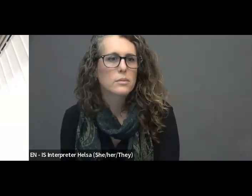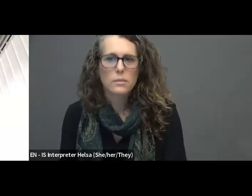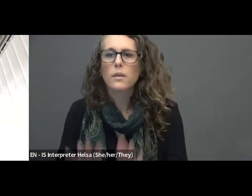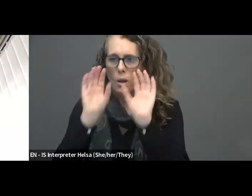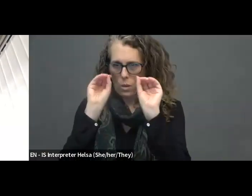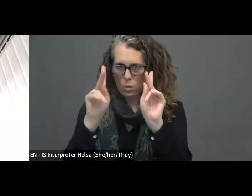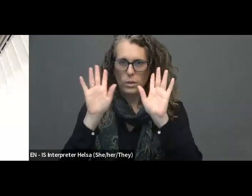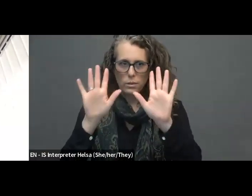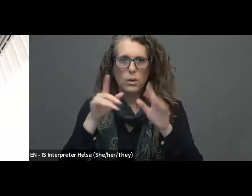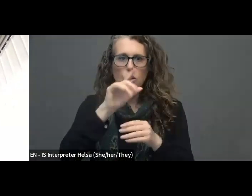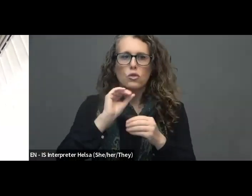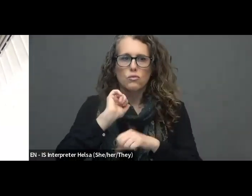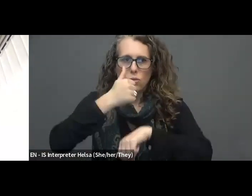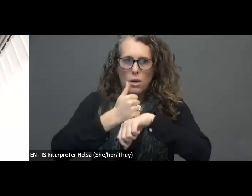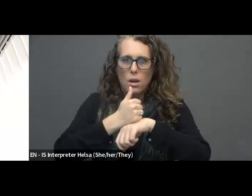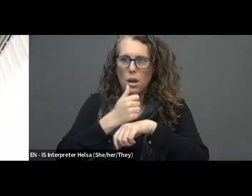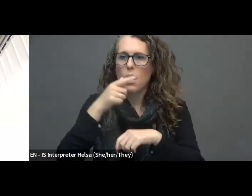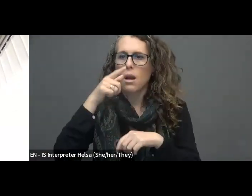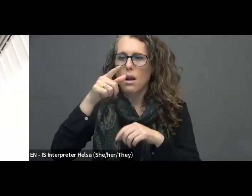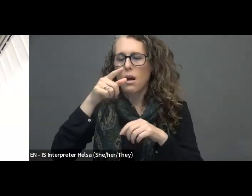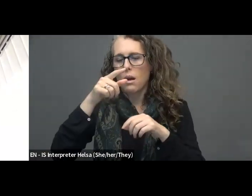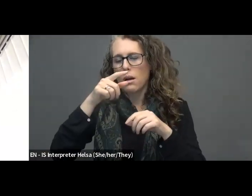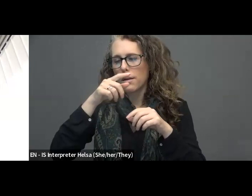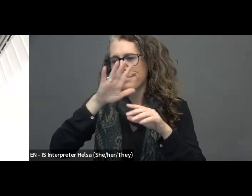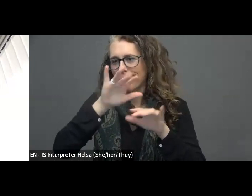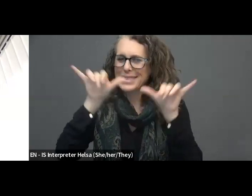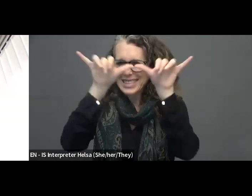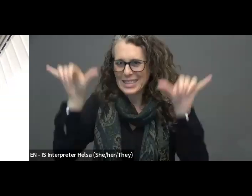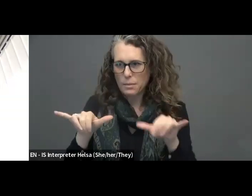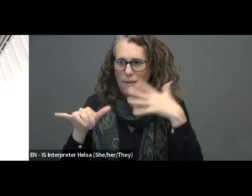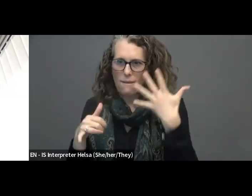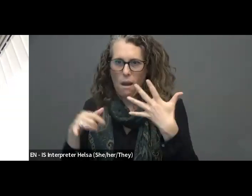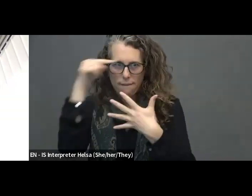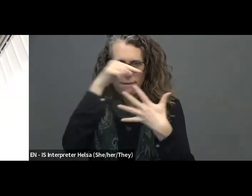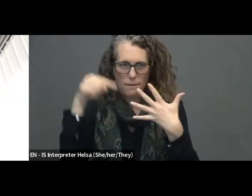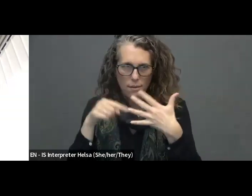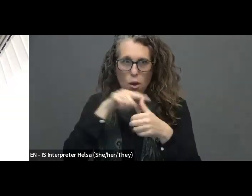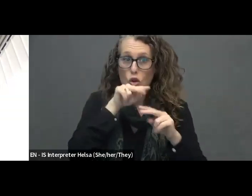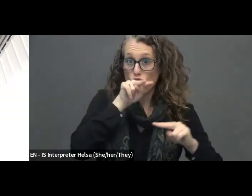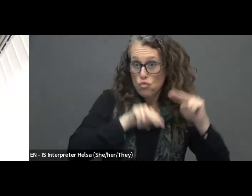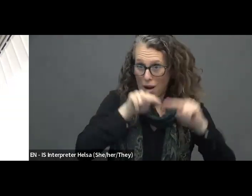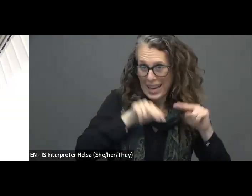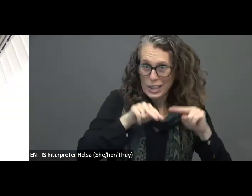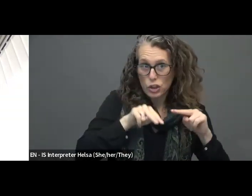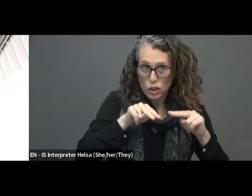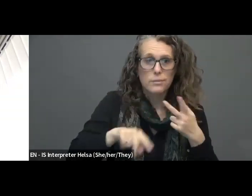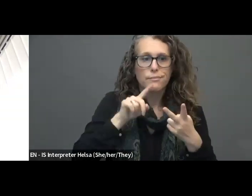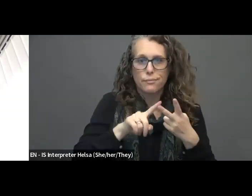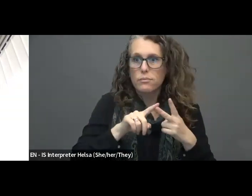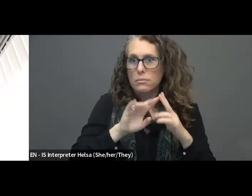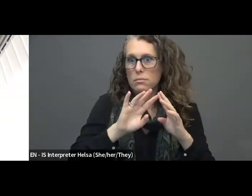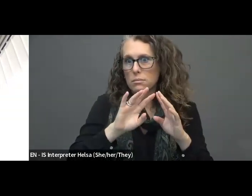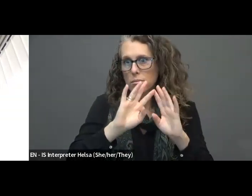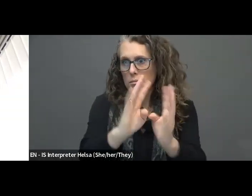created a 5-facet model consisting of the raters, the signers, those were the participants. We also